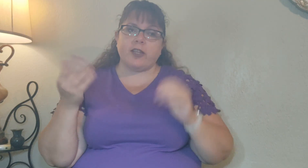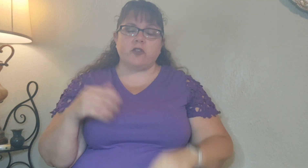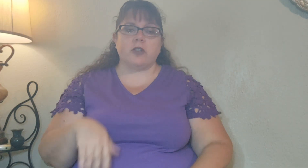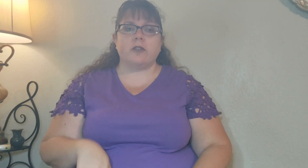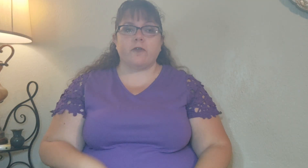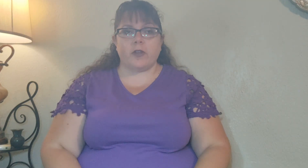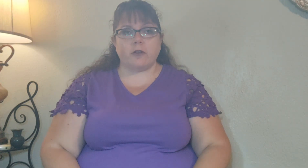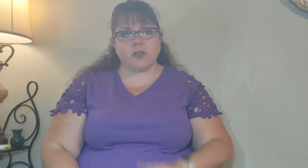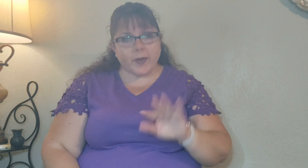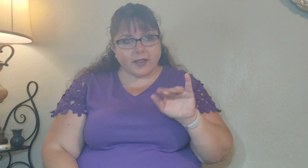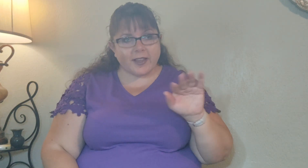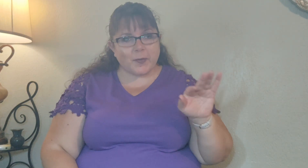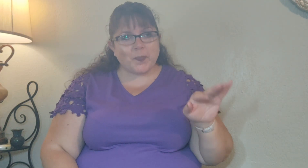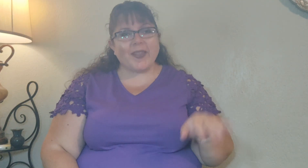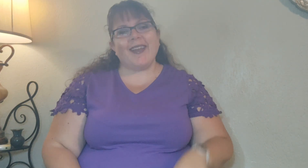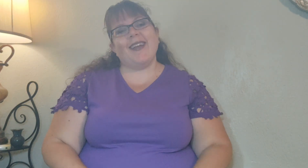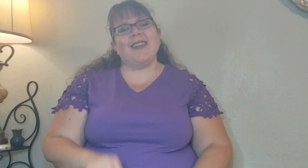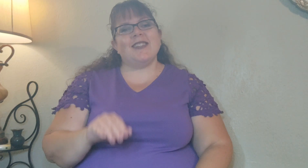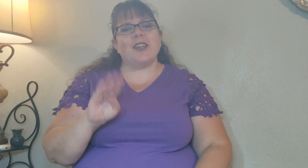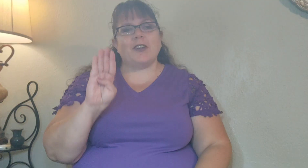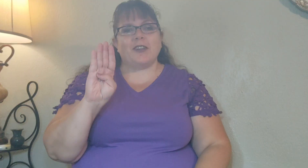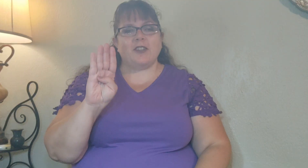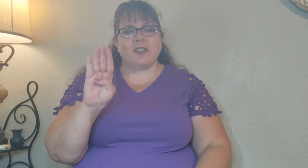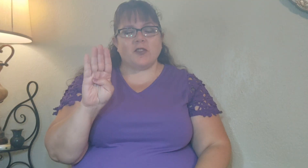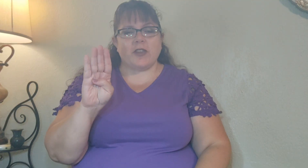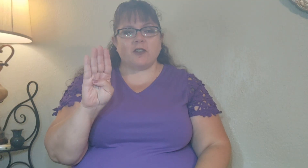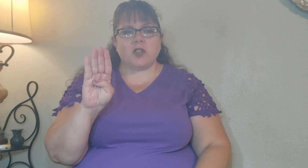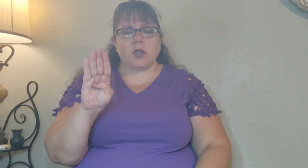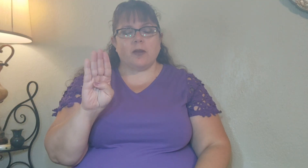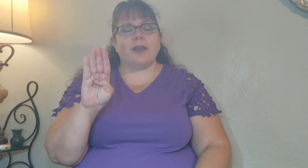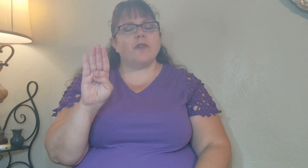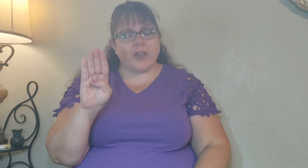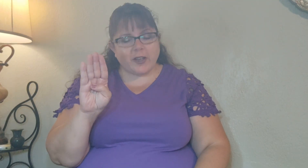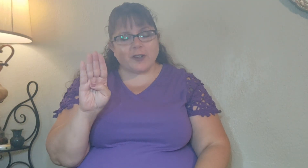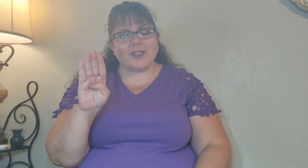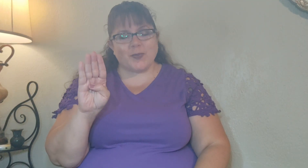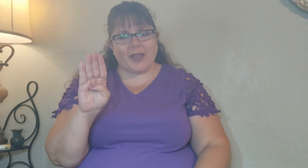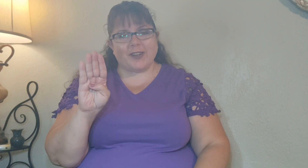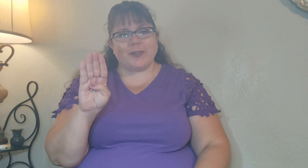changed it to finger spelling. So you just finger spell